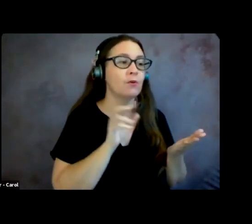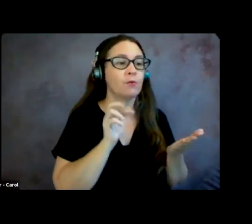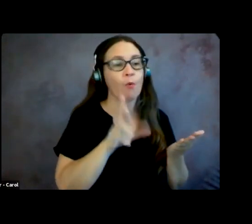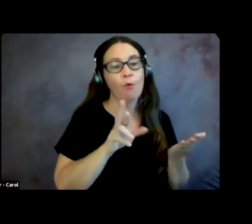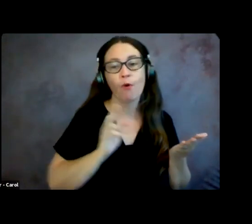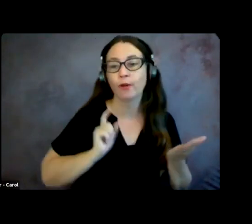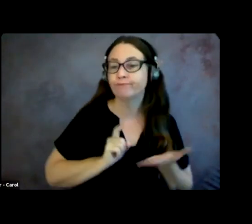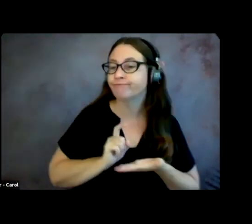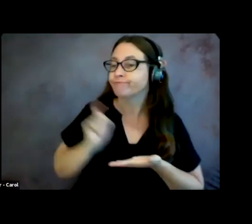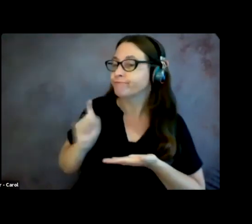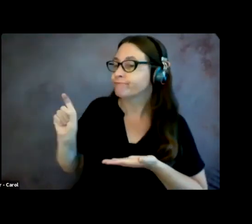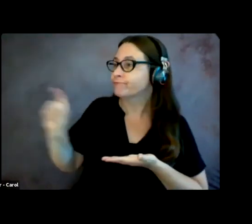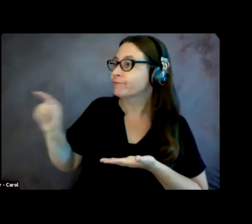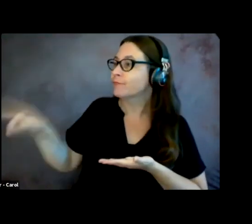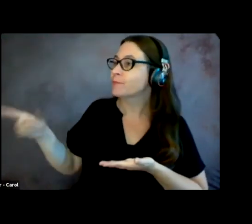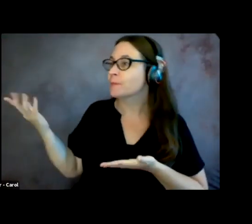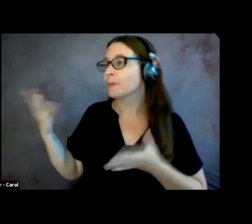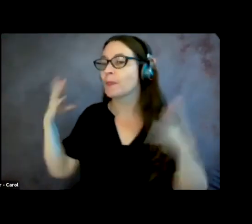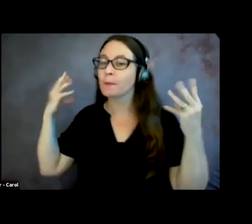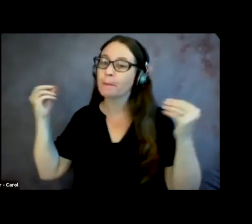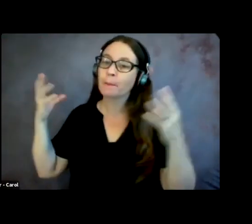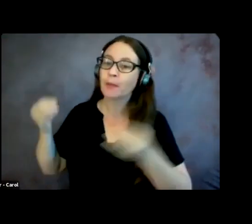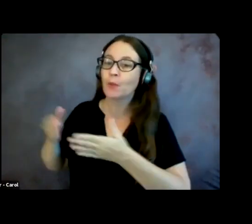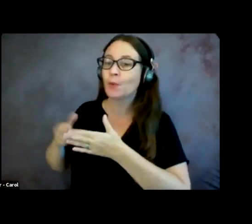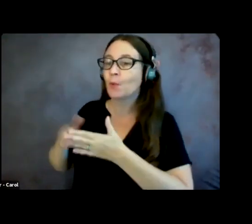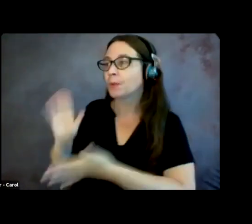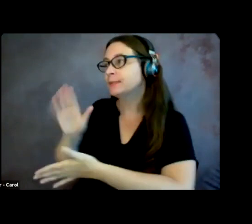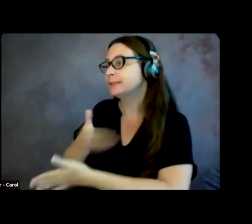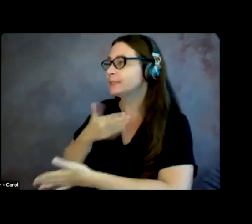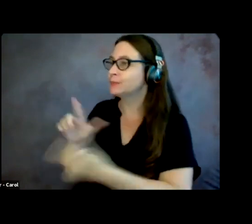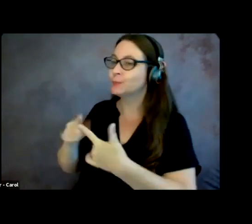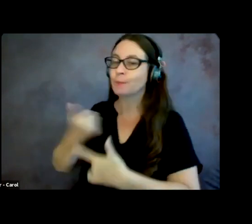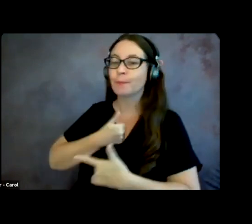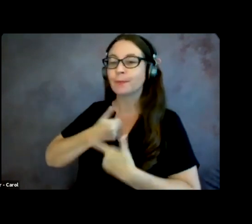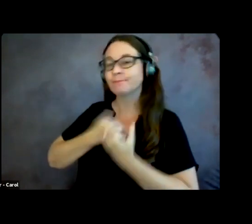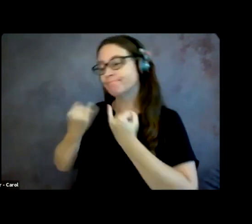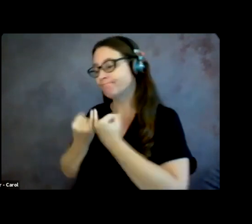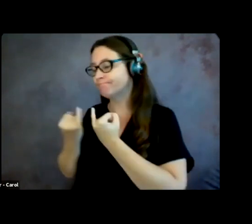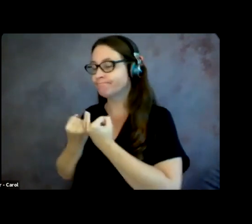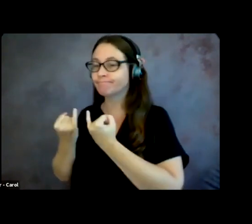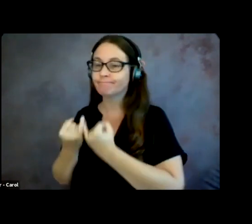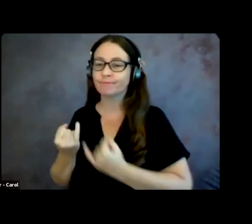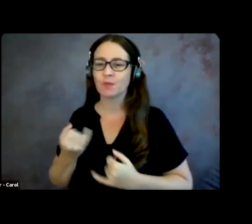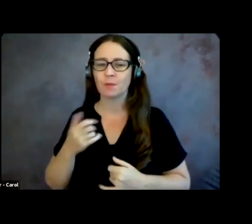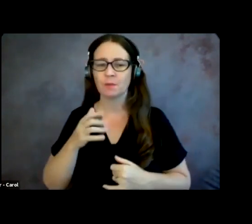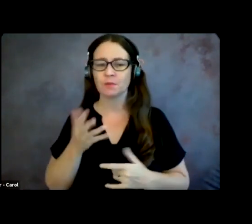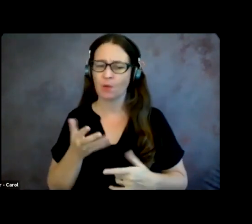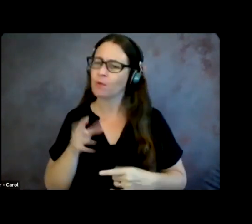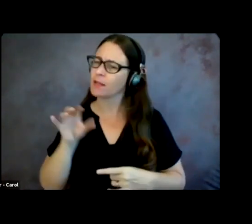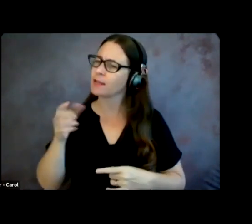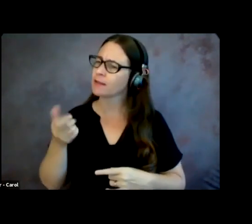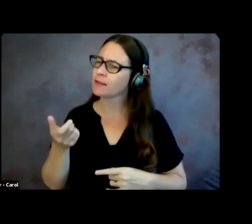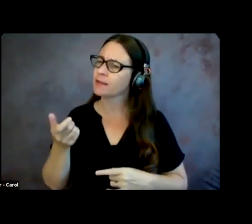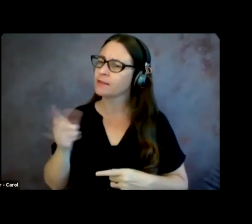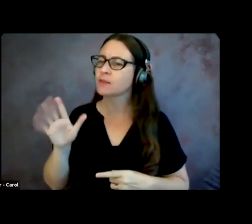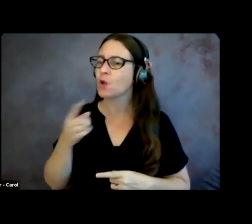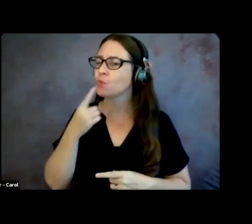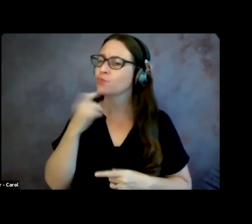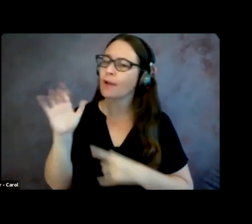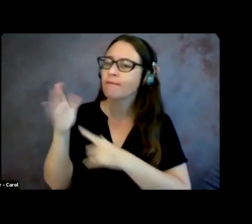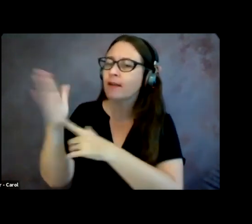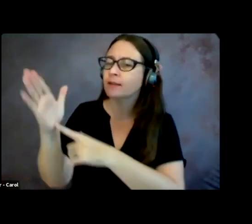to the pillow corner and sing to myself. So this was a little bit strange to her. This was a red flag, and that's when she told